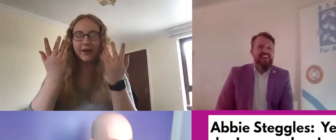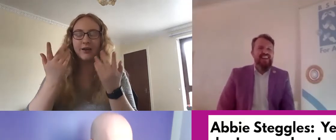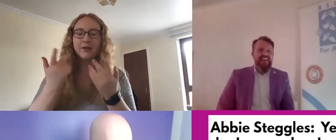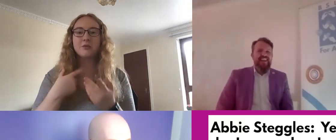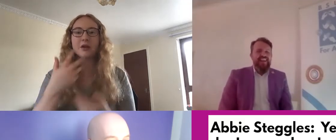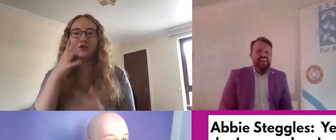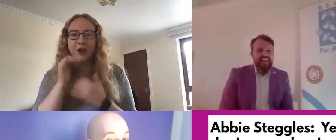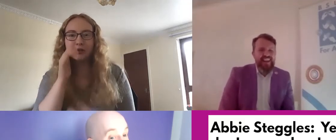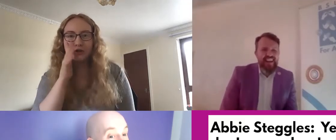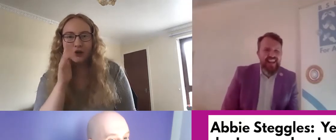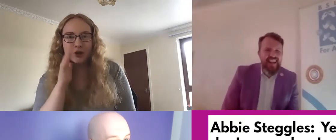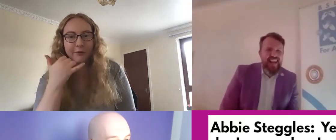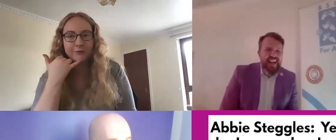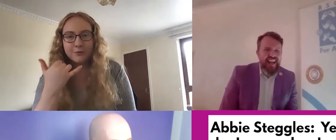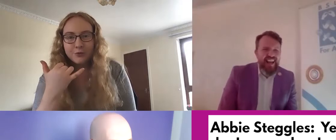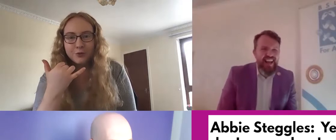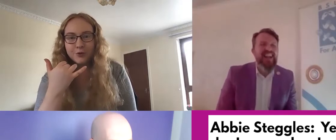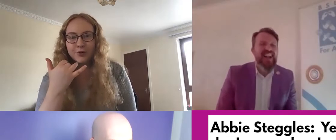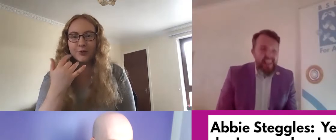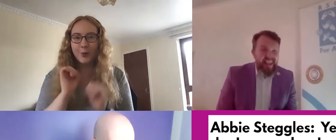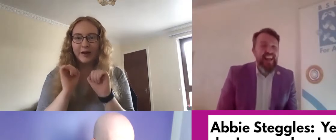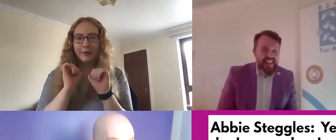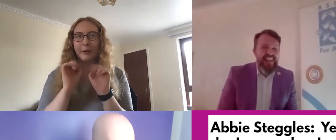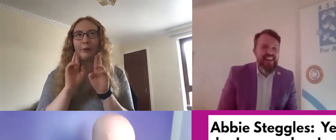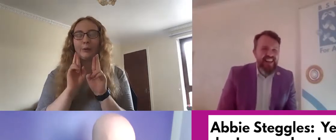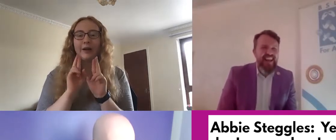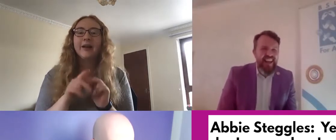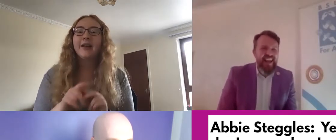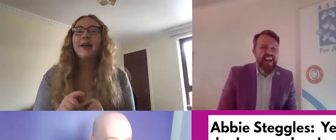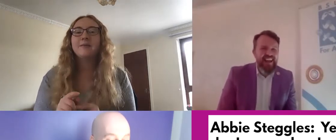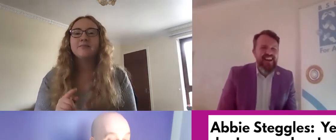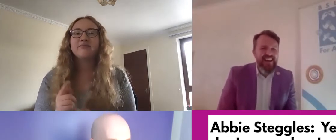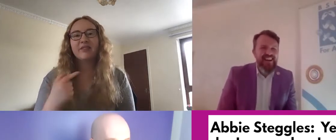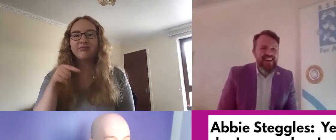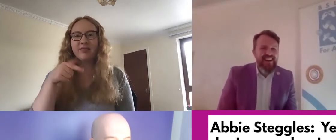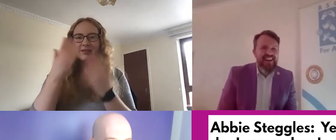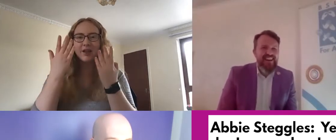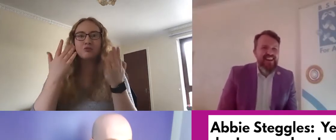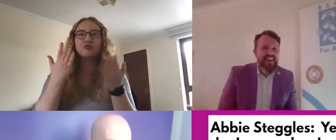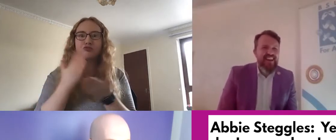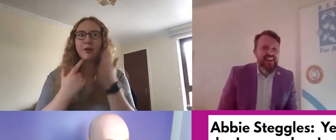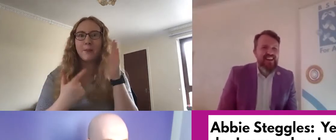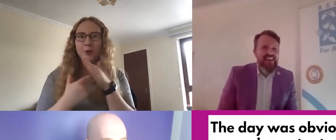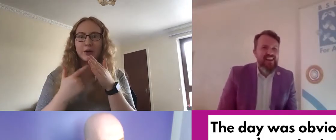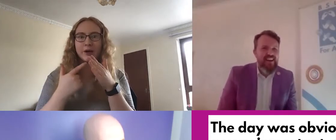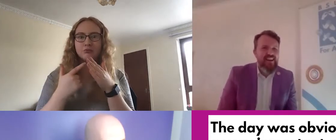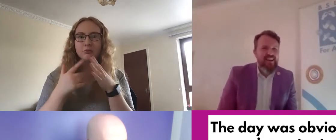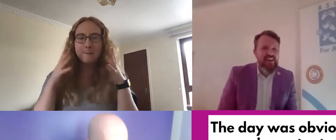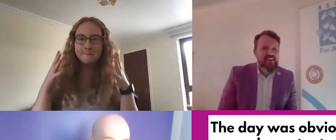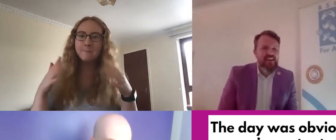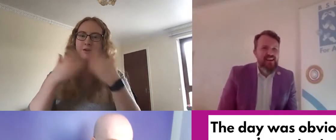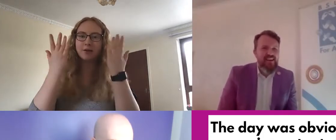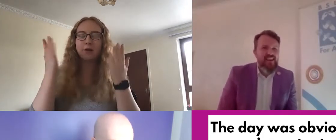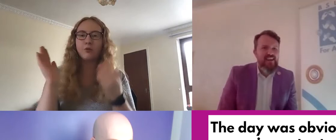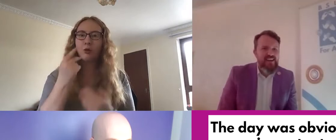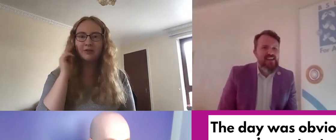Yes, I do. I remember I was in school that whole day and I kept checking my phone, waiting anxiously. The day was